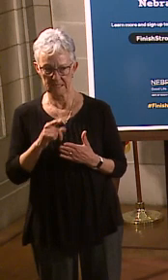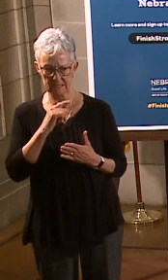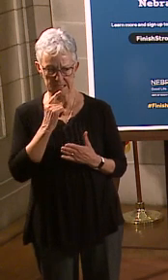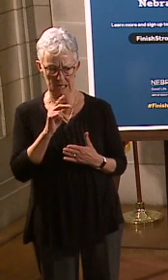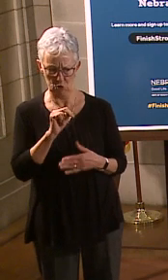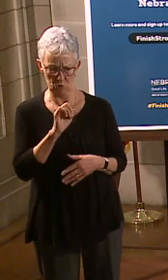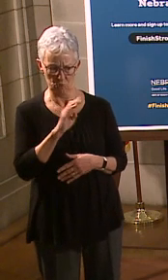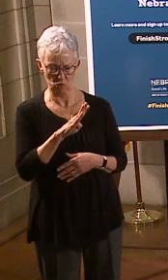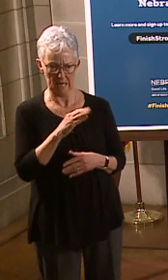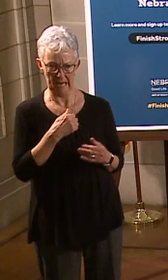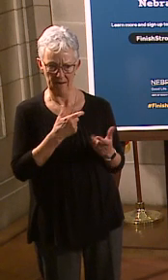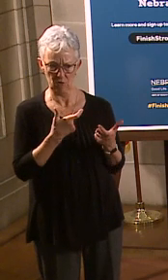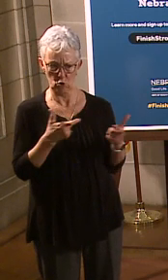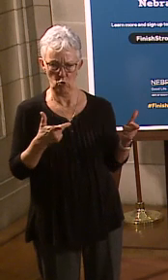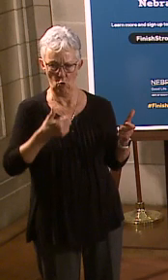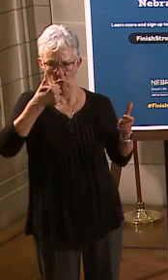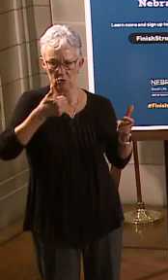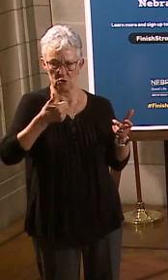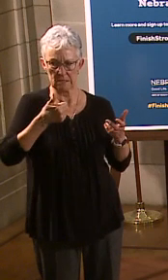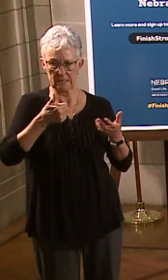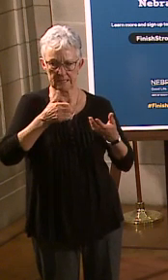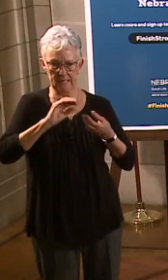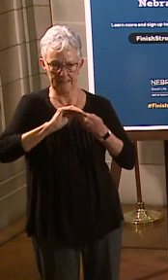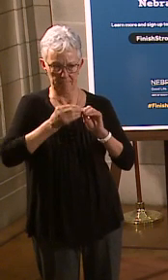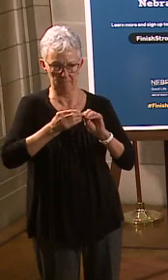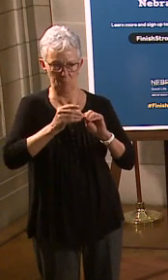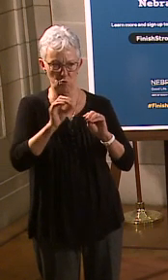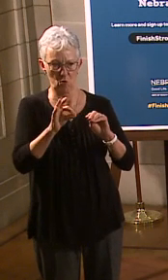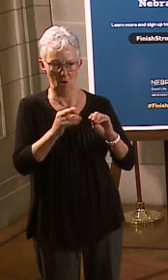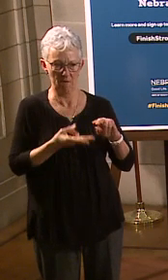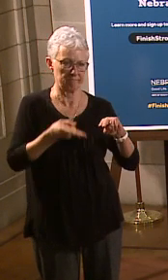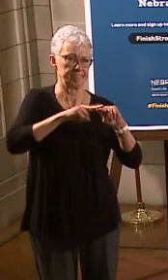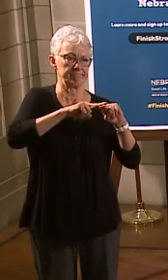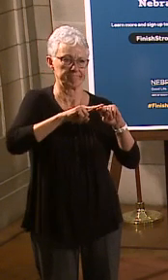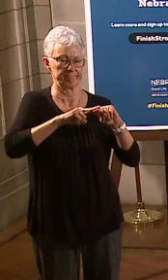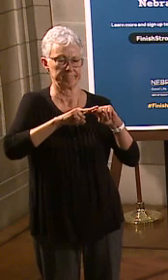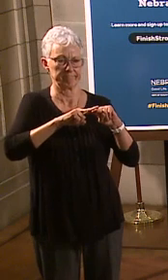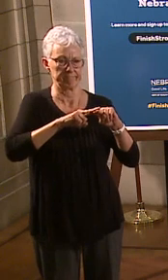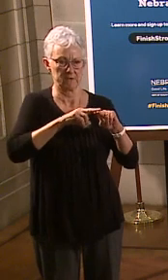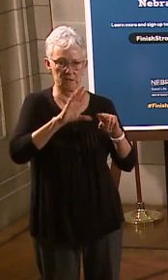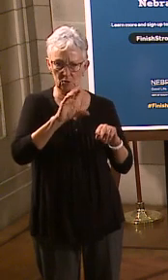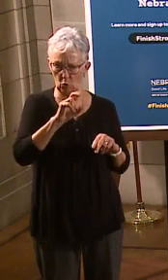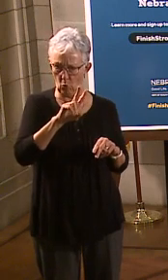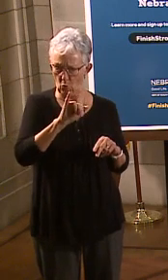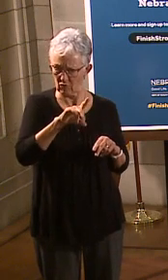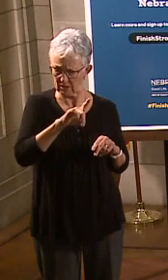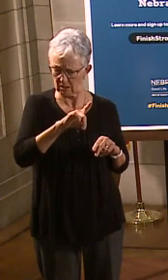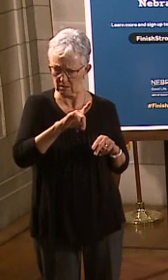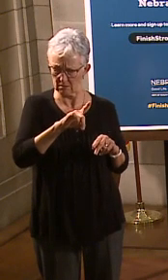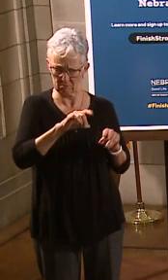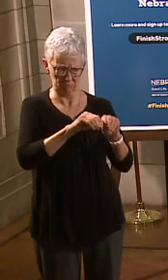going on, what's driving this? If there's some kind of,